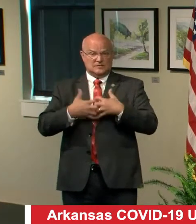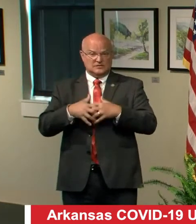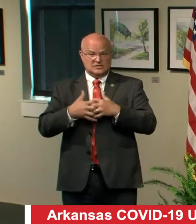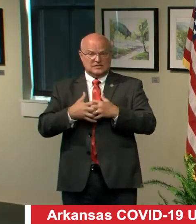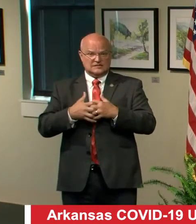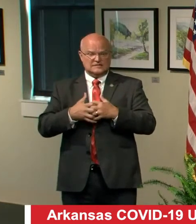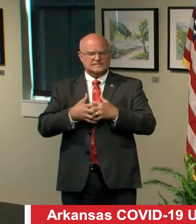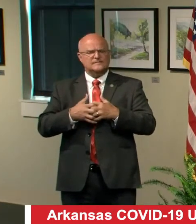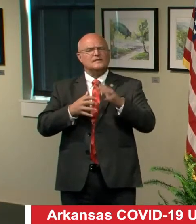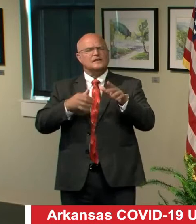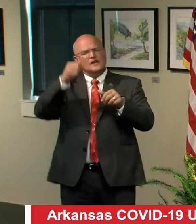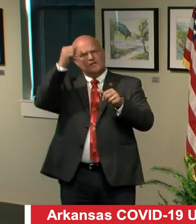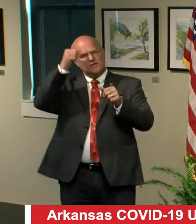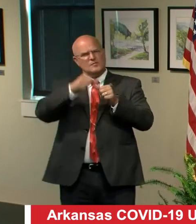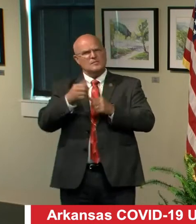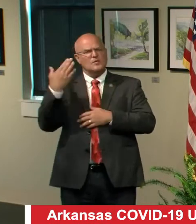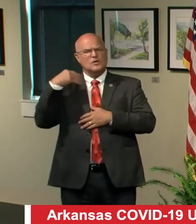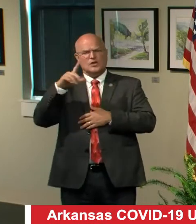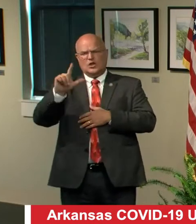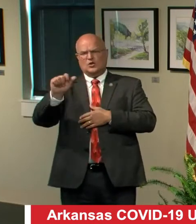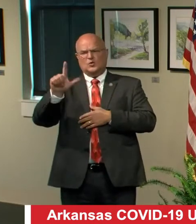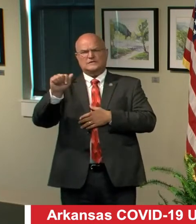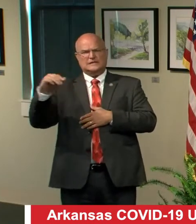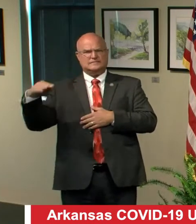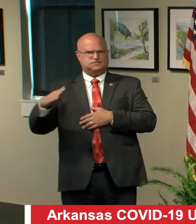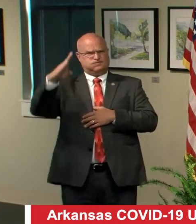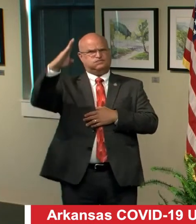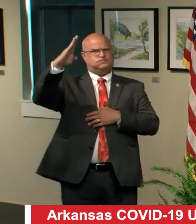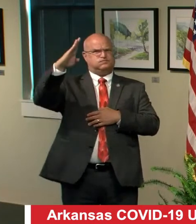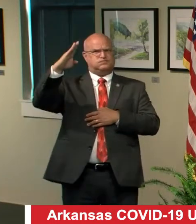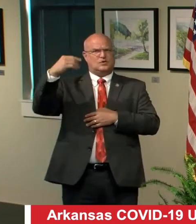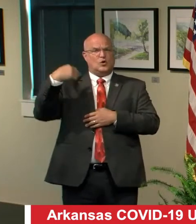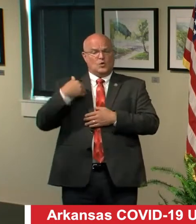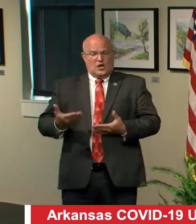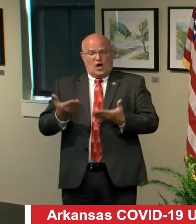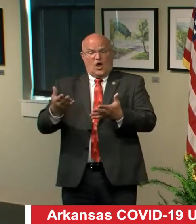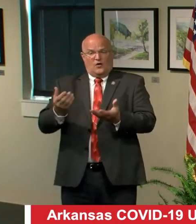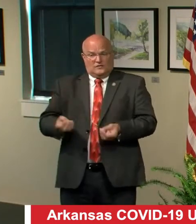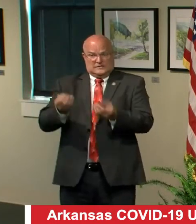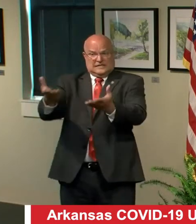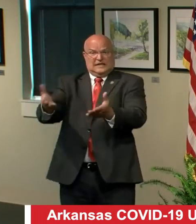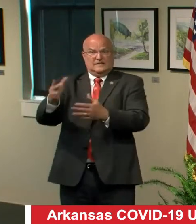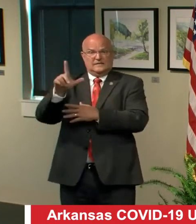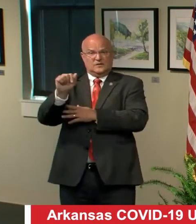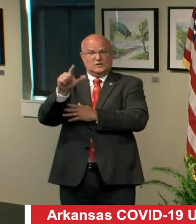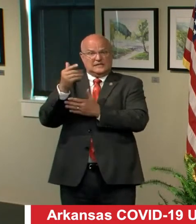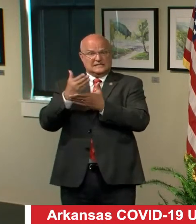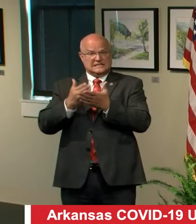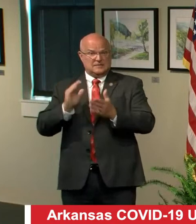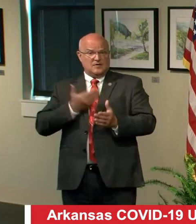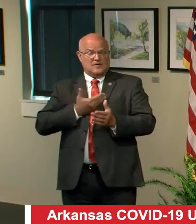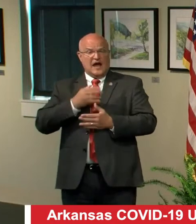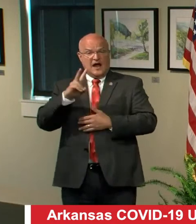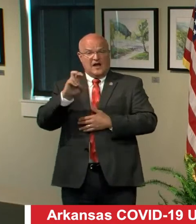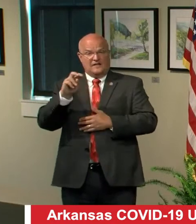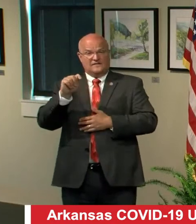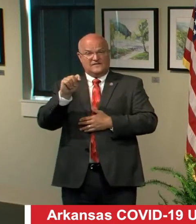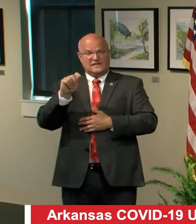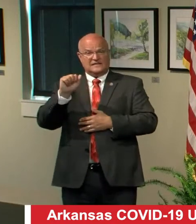if you remember back when Louisiana had their spike, we offered to give Louisiana